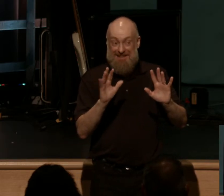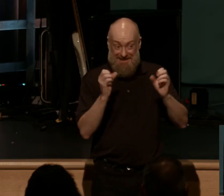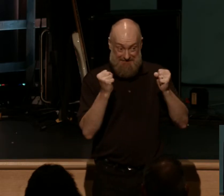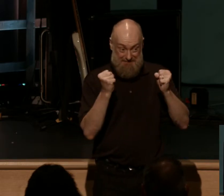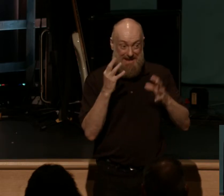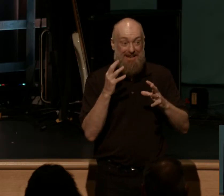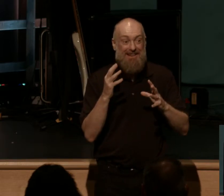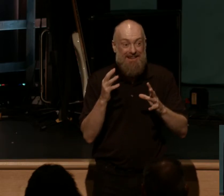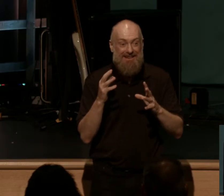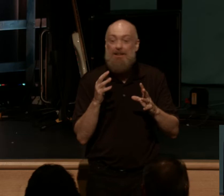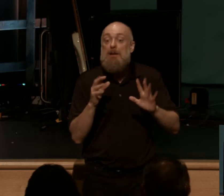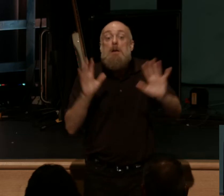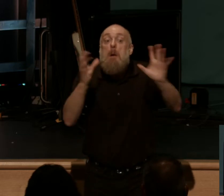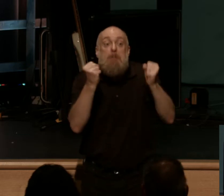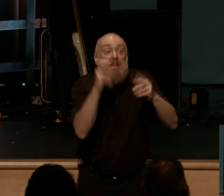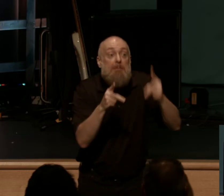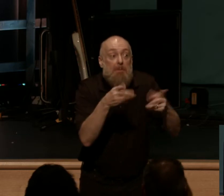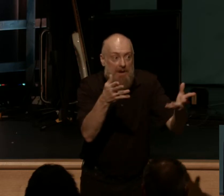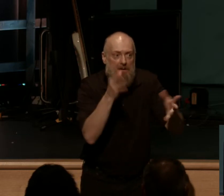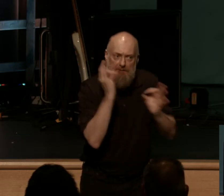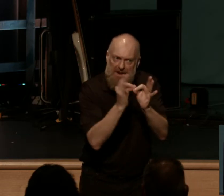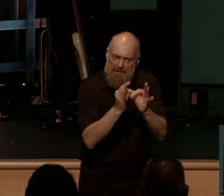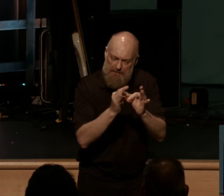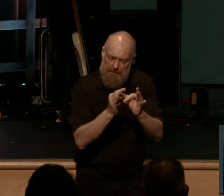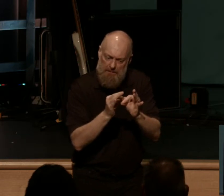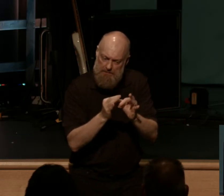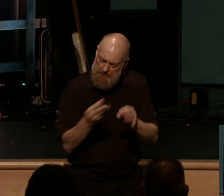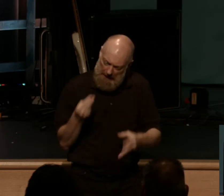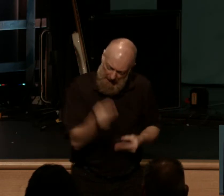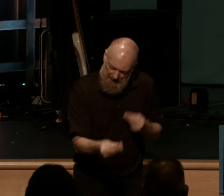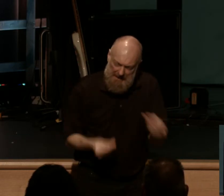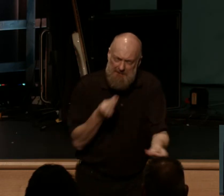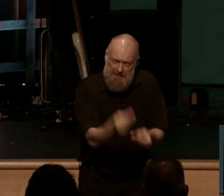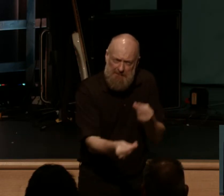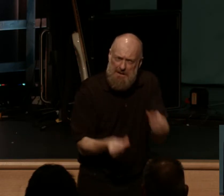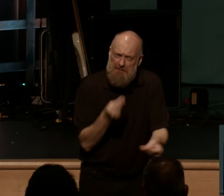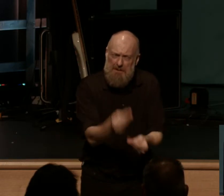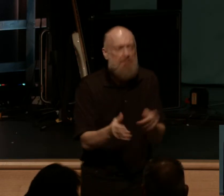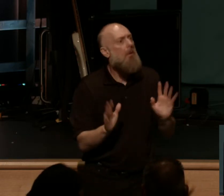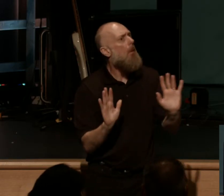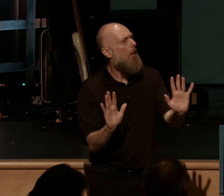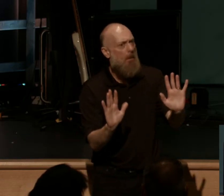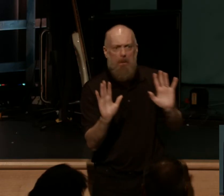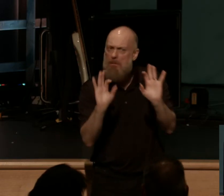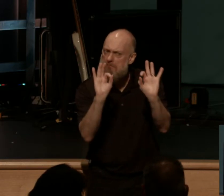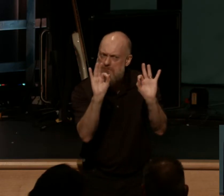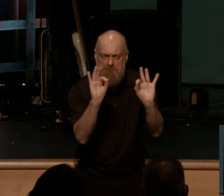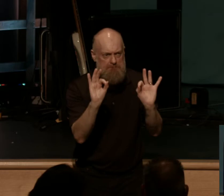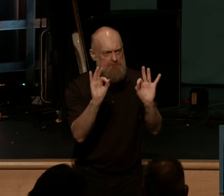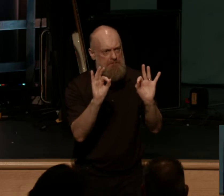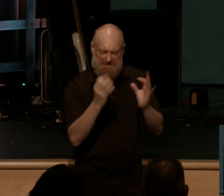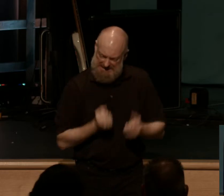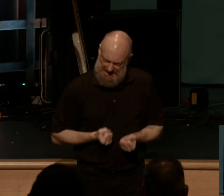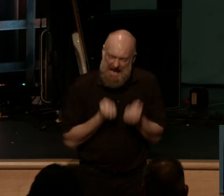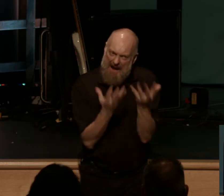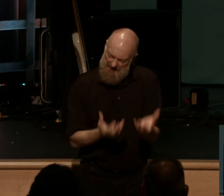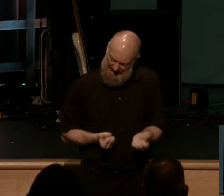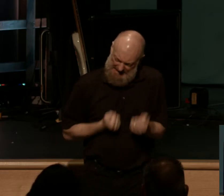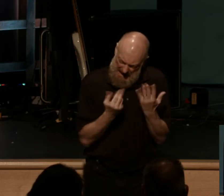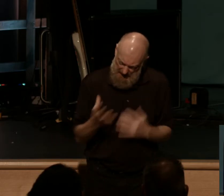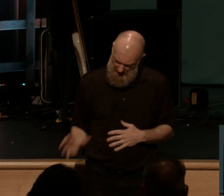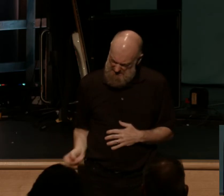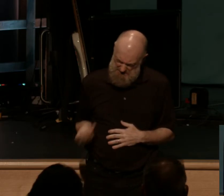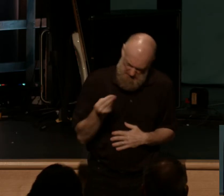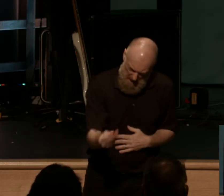of generosity and beautiful faith in this church. There's so many doing it so well, living so well, so awesome, and just so kind,